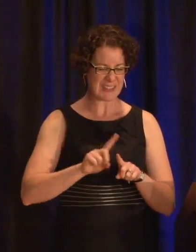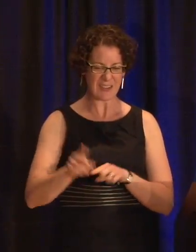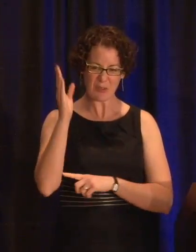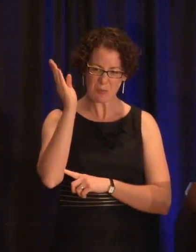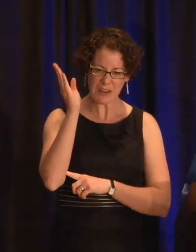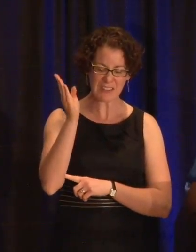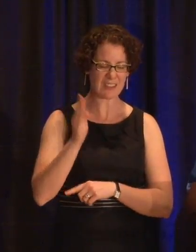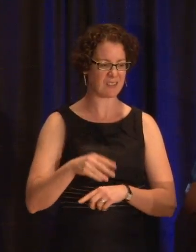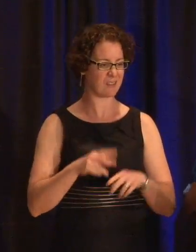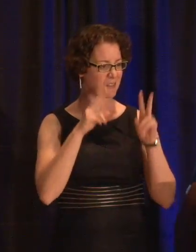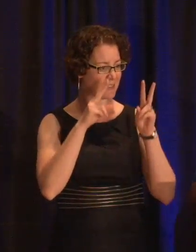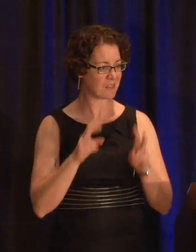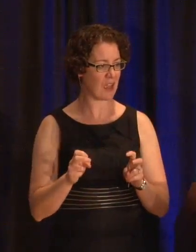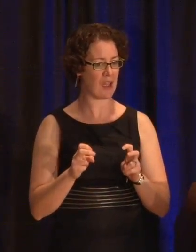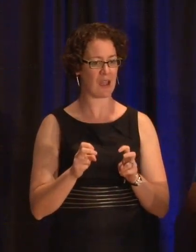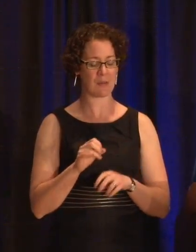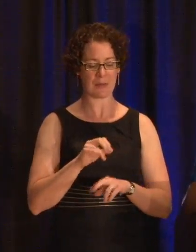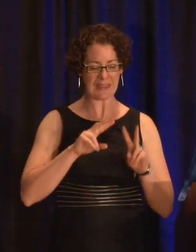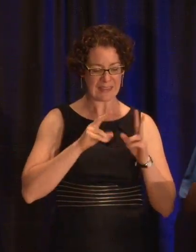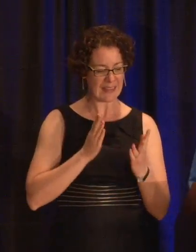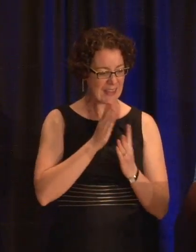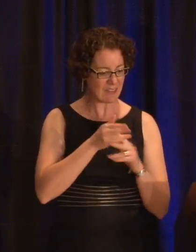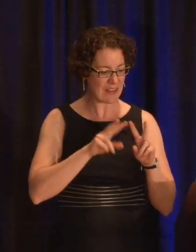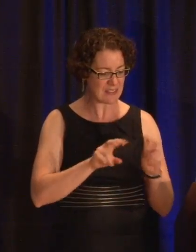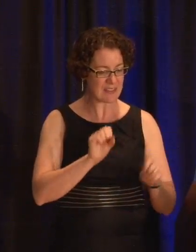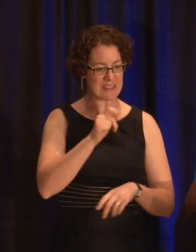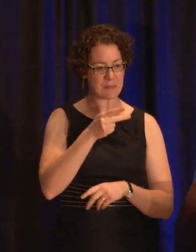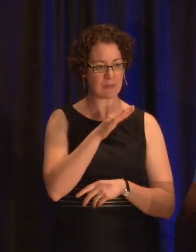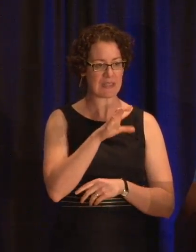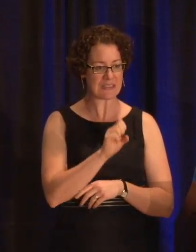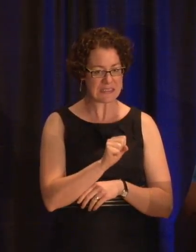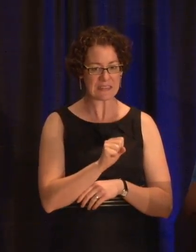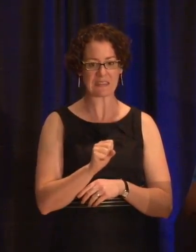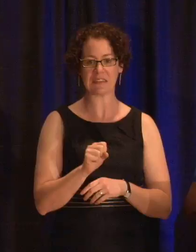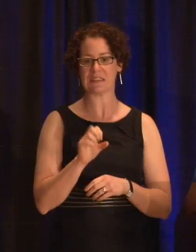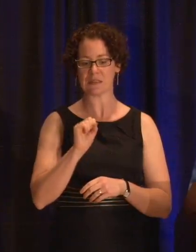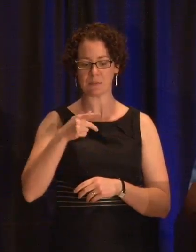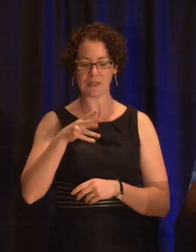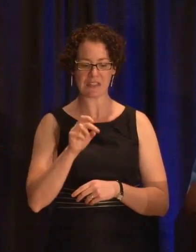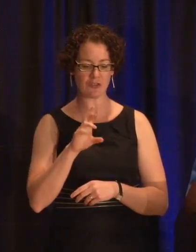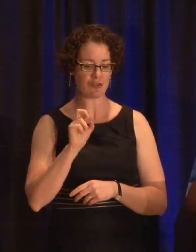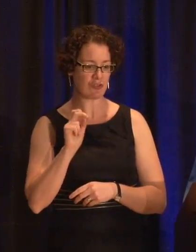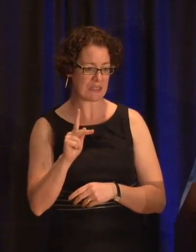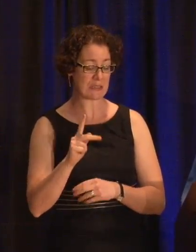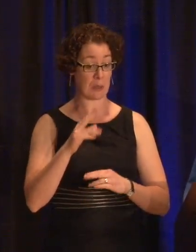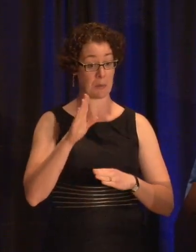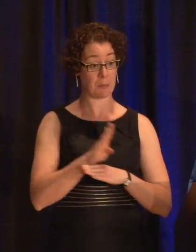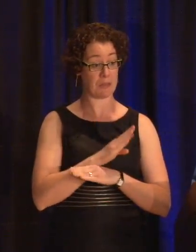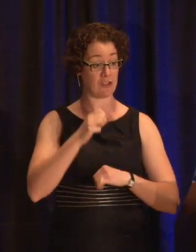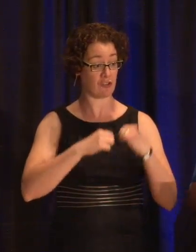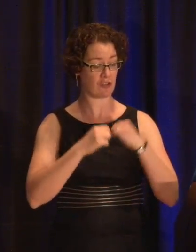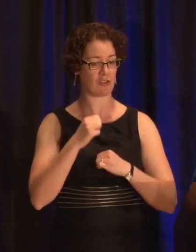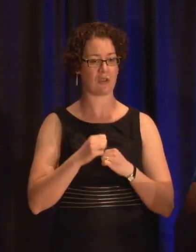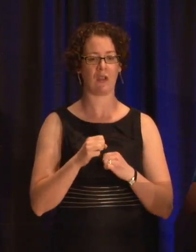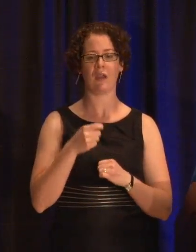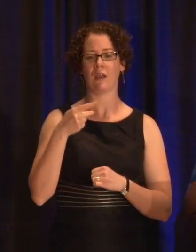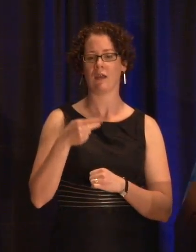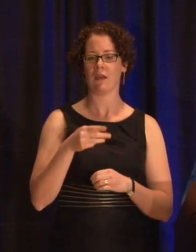presentations, ranging in topics from invasive species to species at risk, to business structures and public